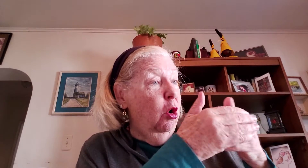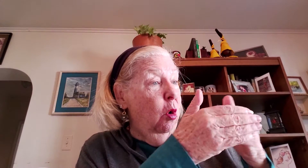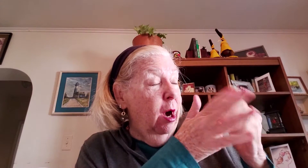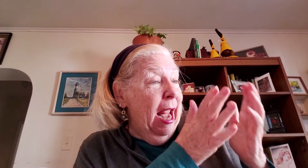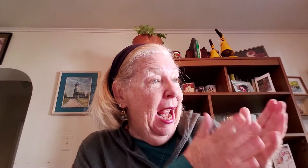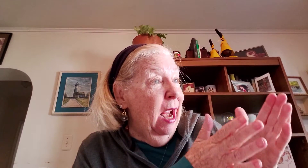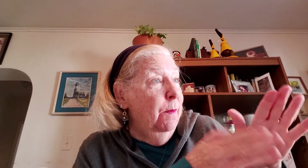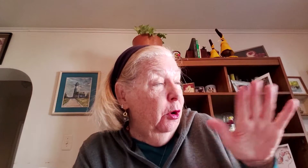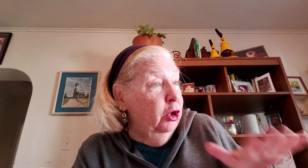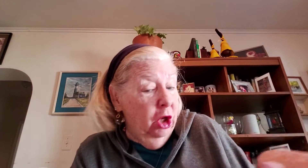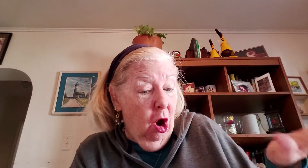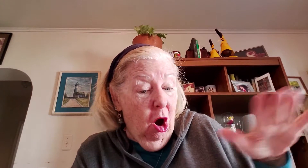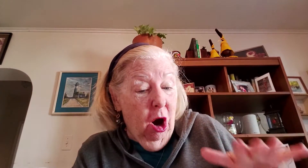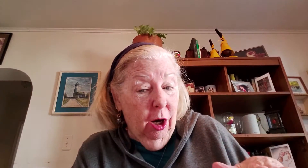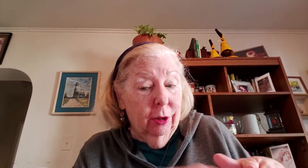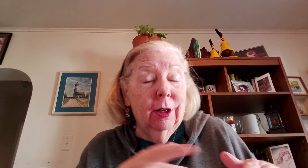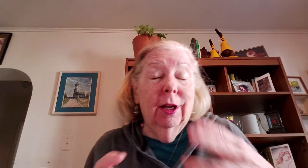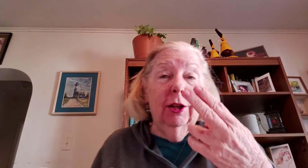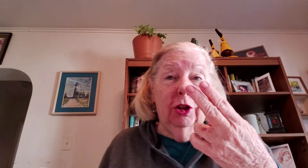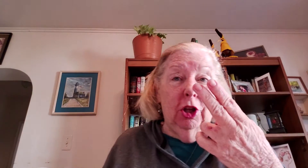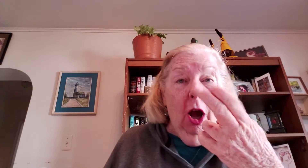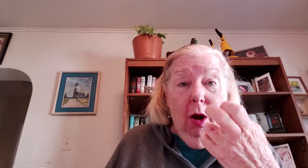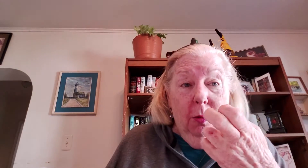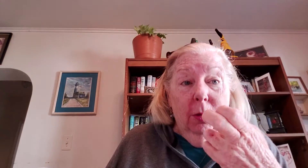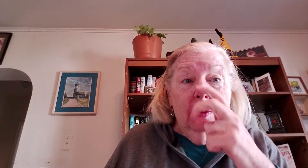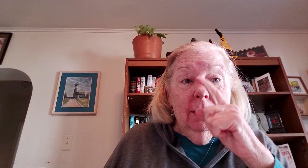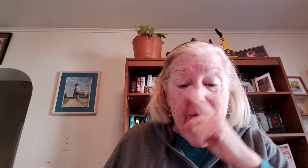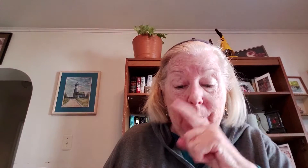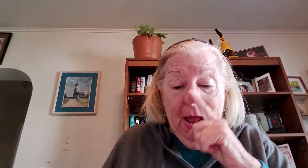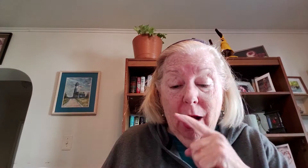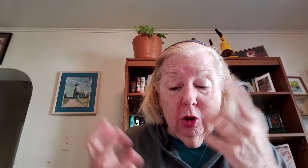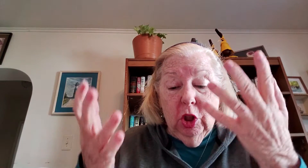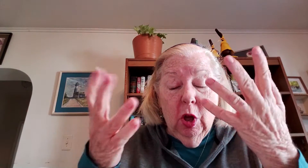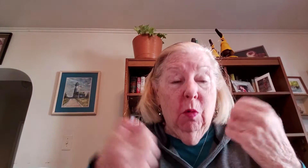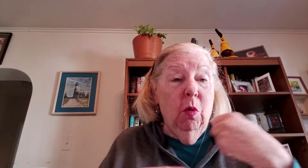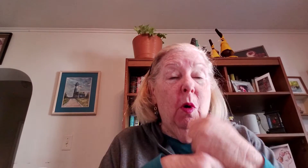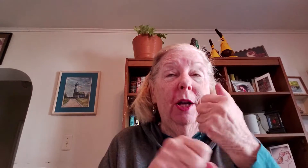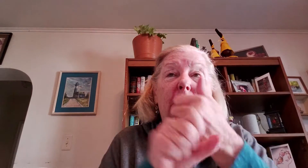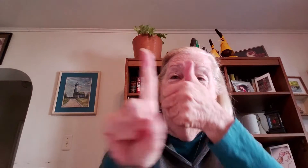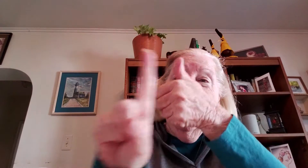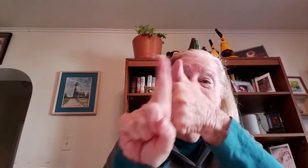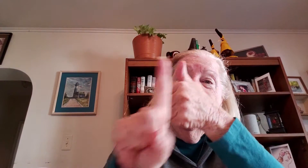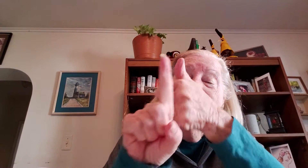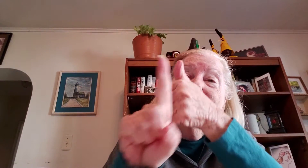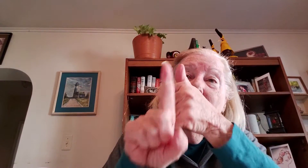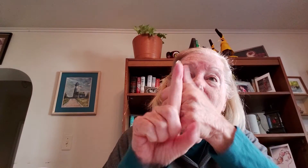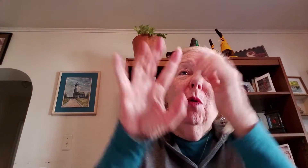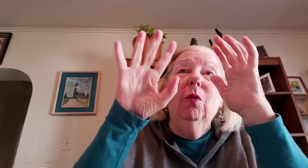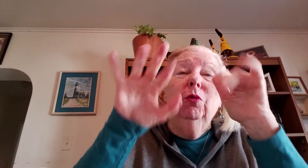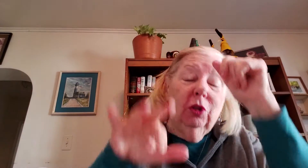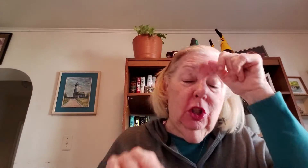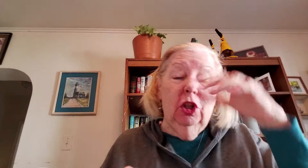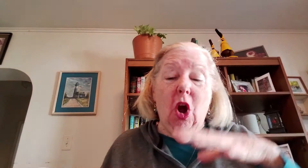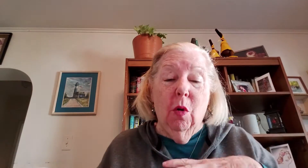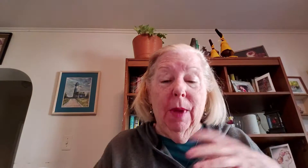your neighbor's yard. So the mouse will want to make his own